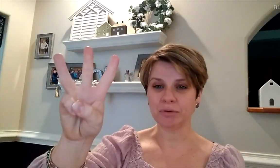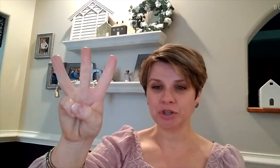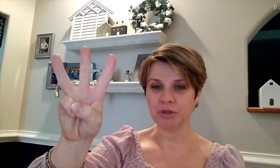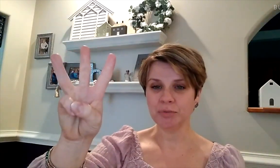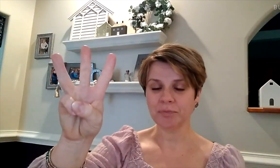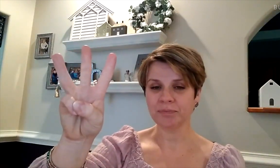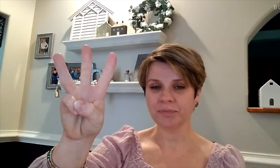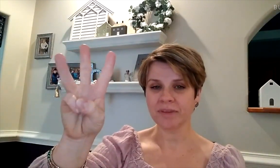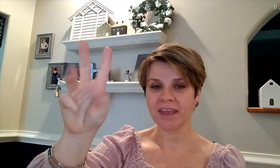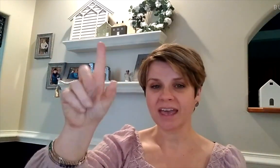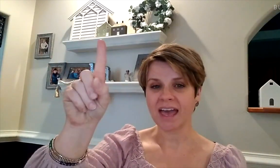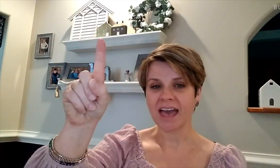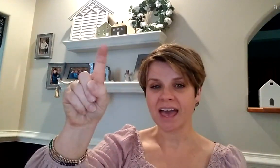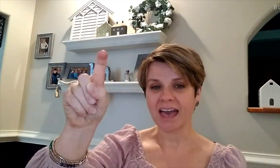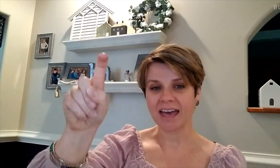W, X,